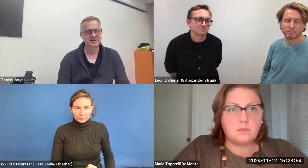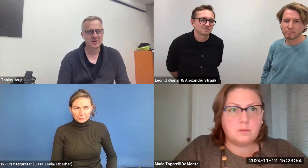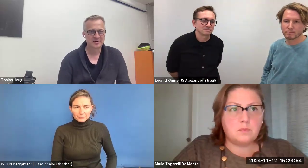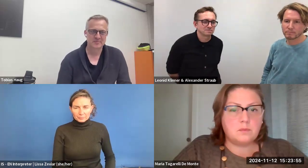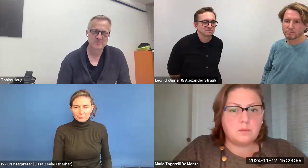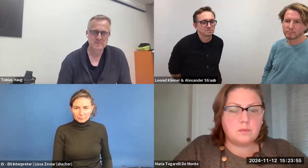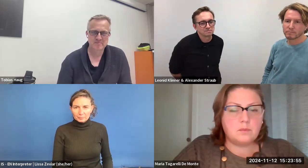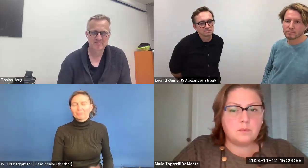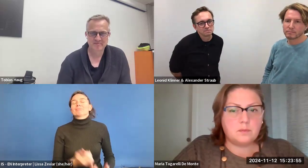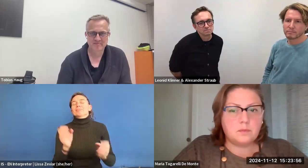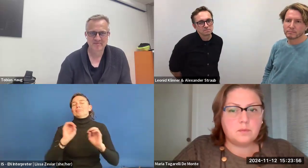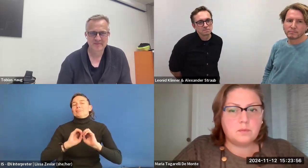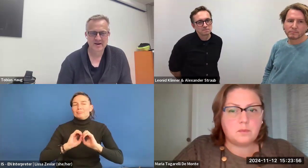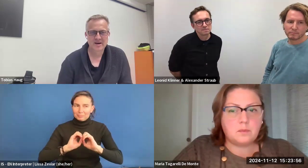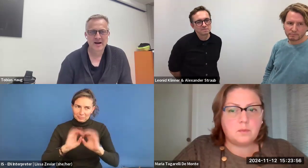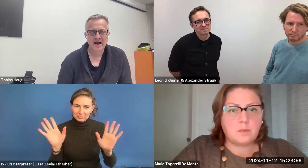Yep. Thanks a lot.